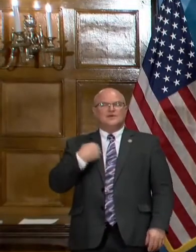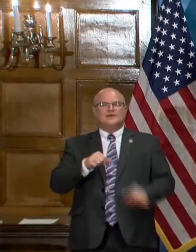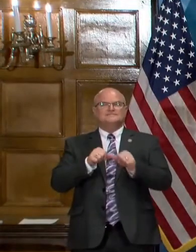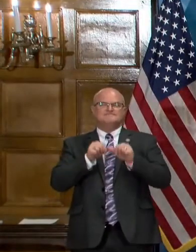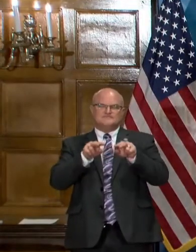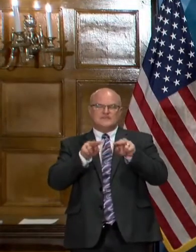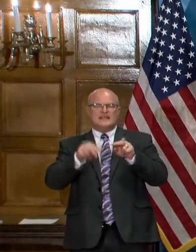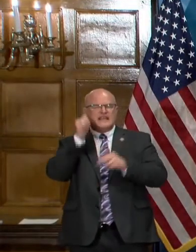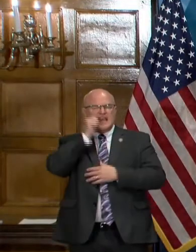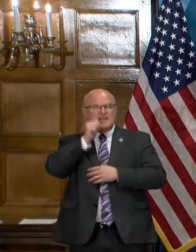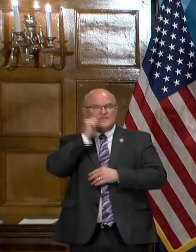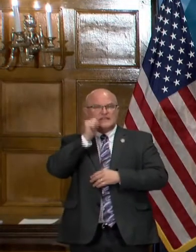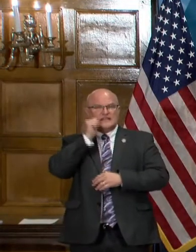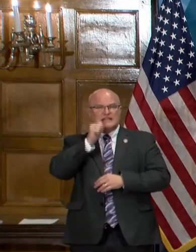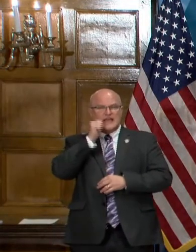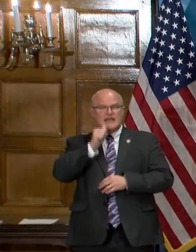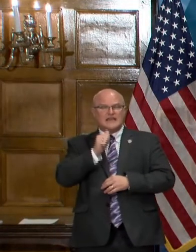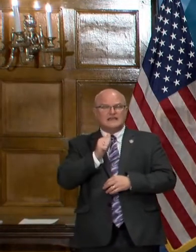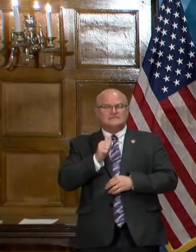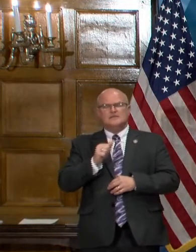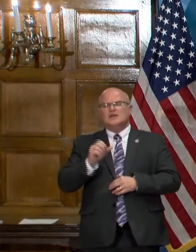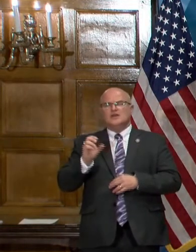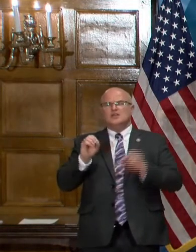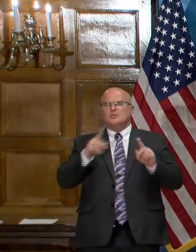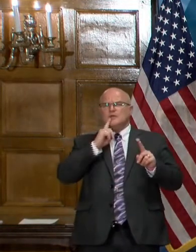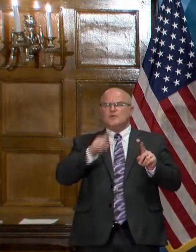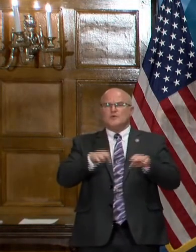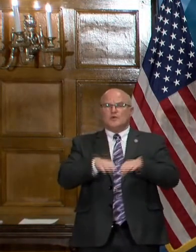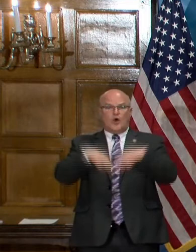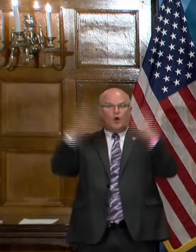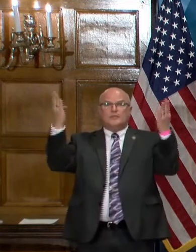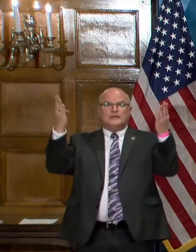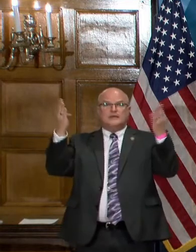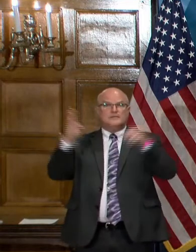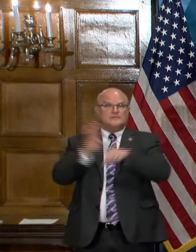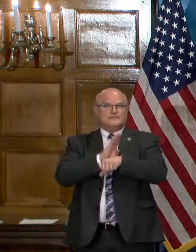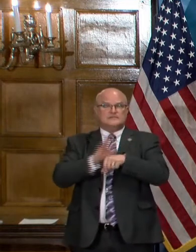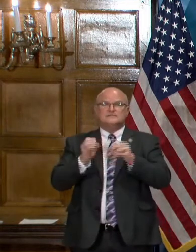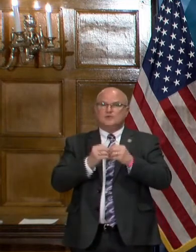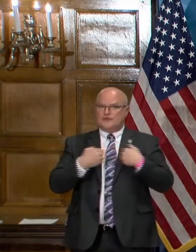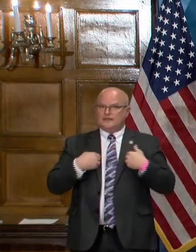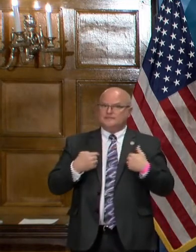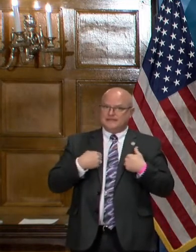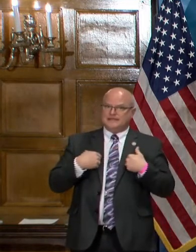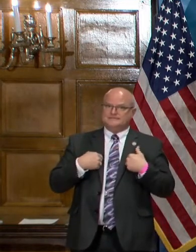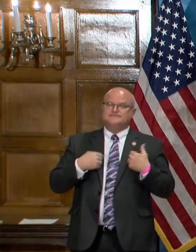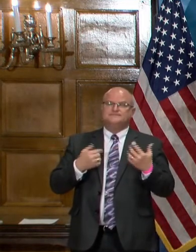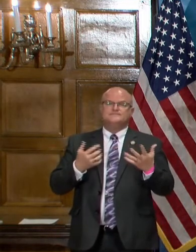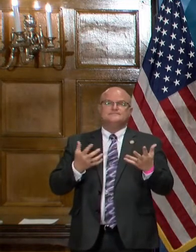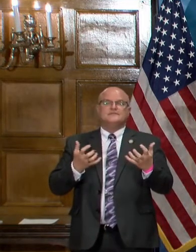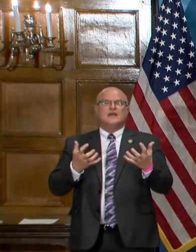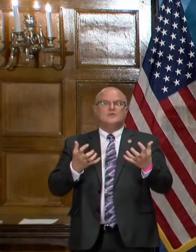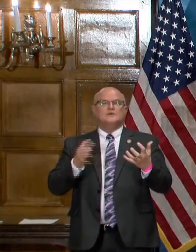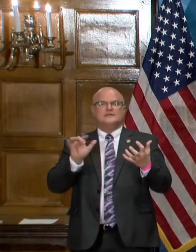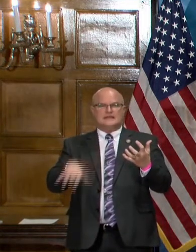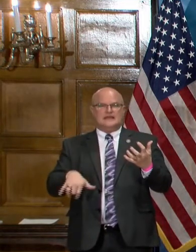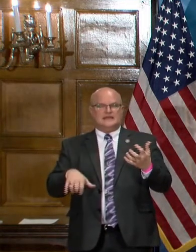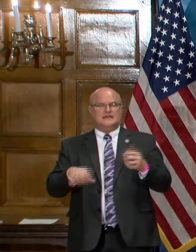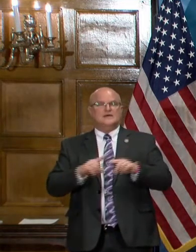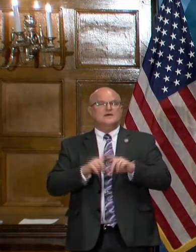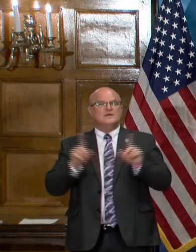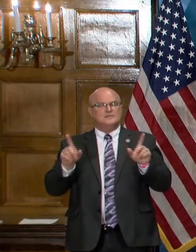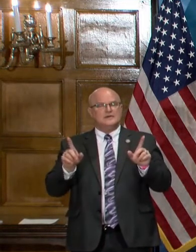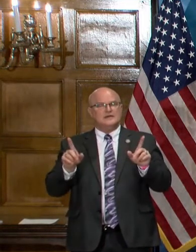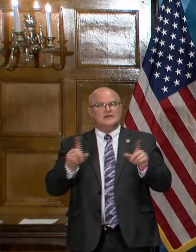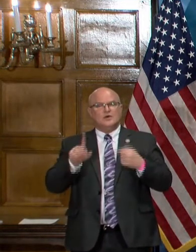look at that every day, and no one wants to lift restrictions on businesses more than I do.